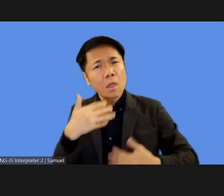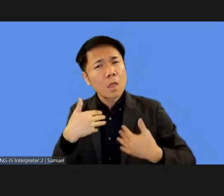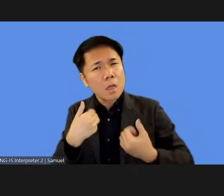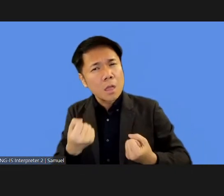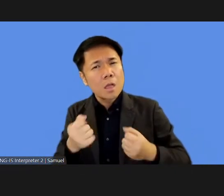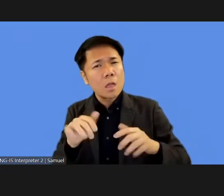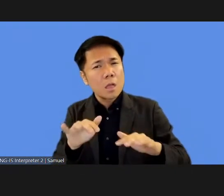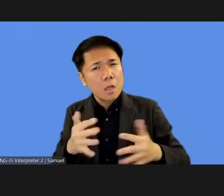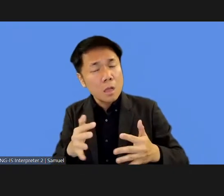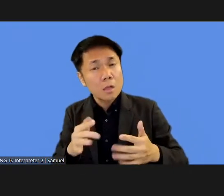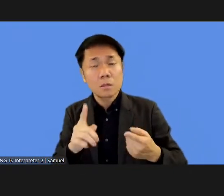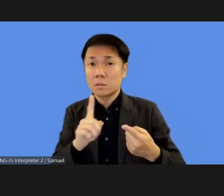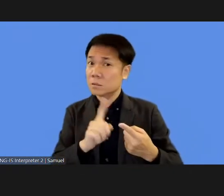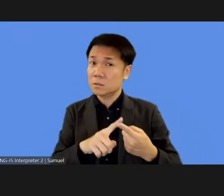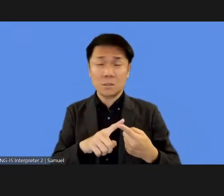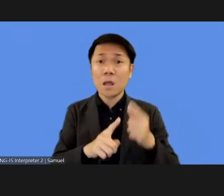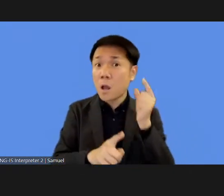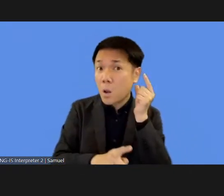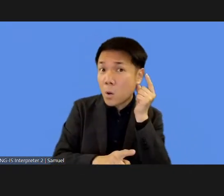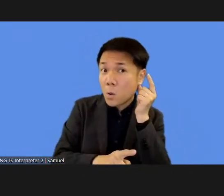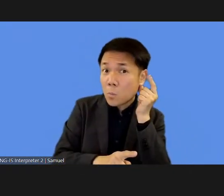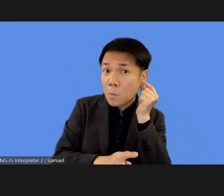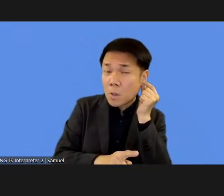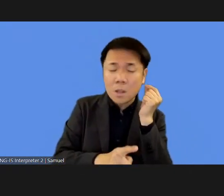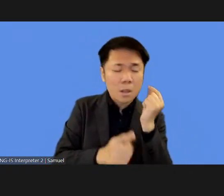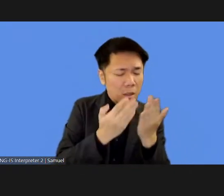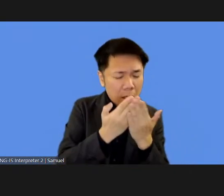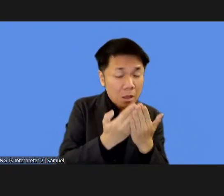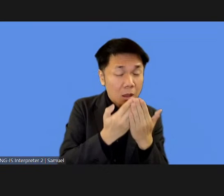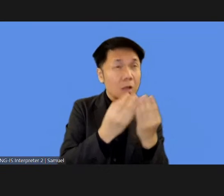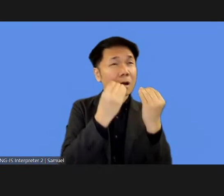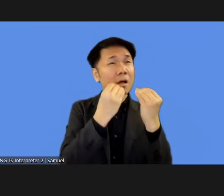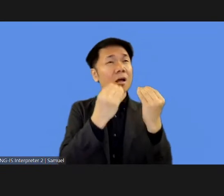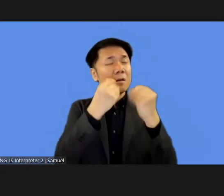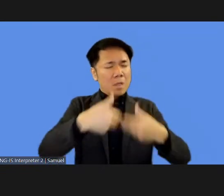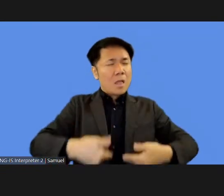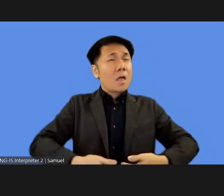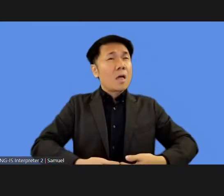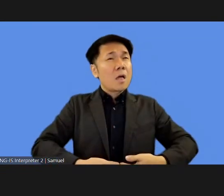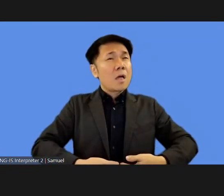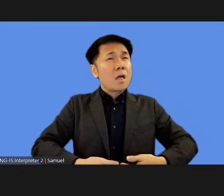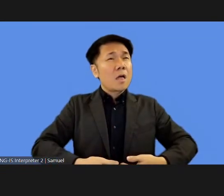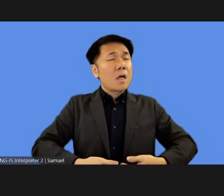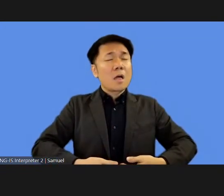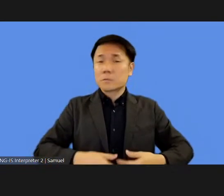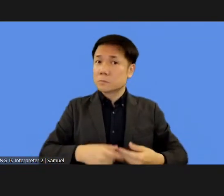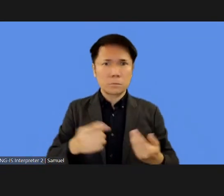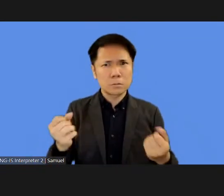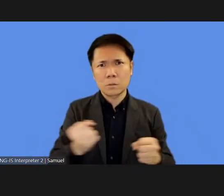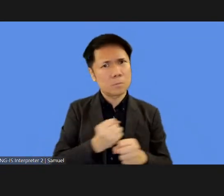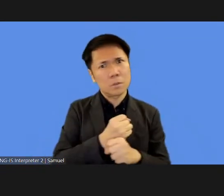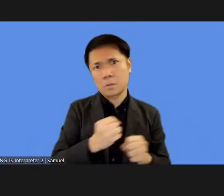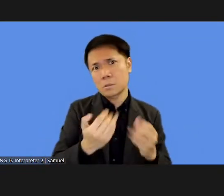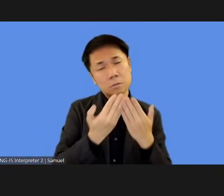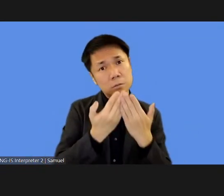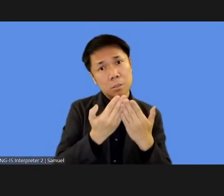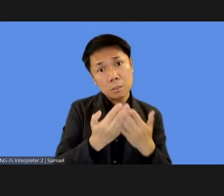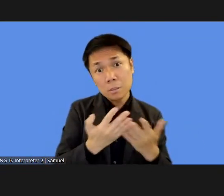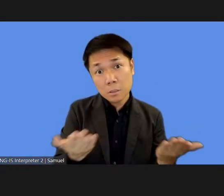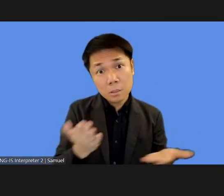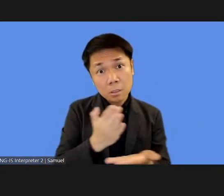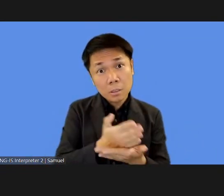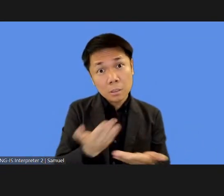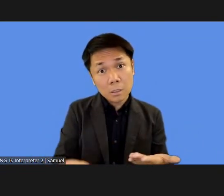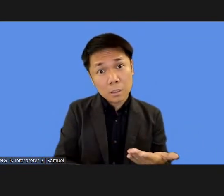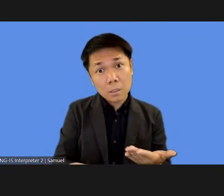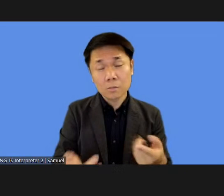be doing a lot more for society. So there is the issue of nutrition. There's also the issue of reproductive